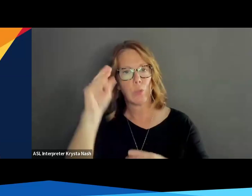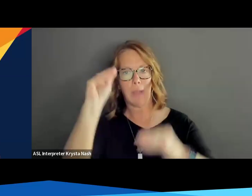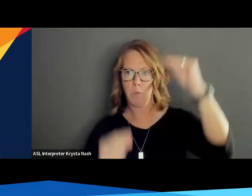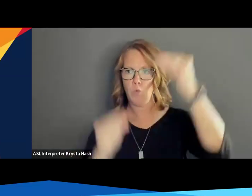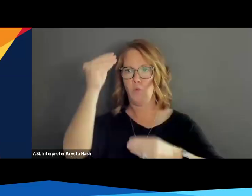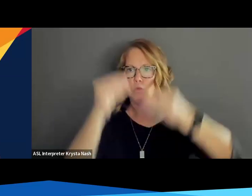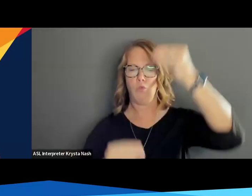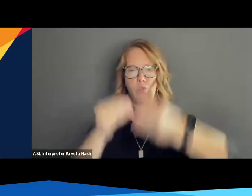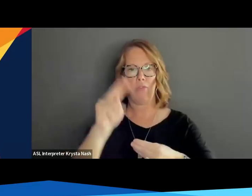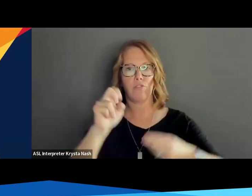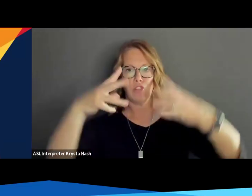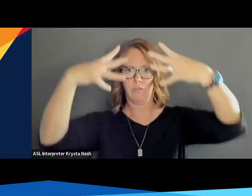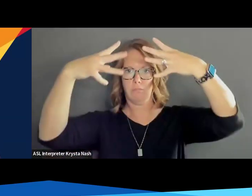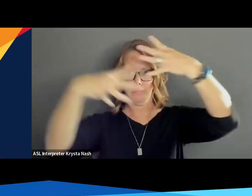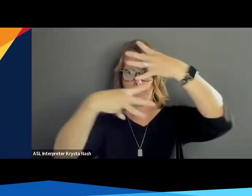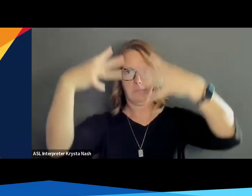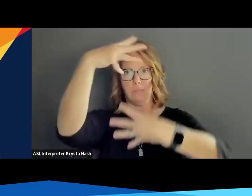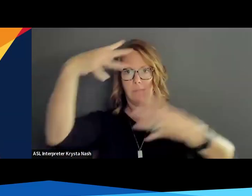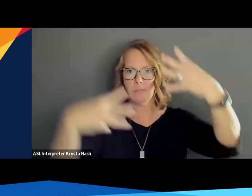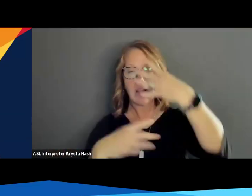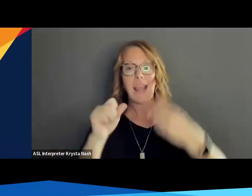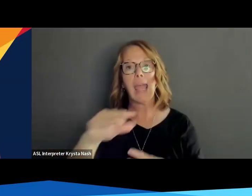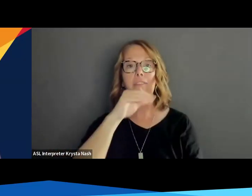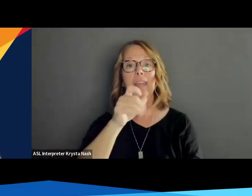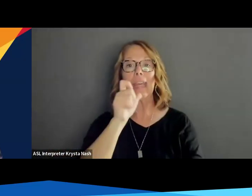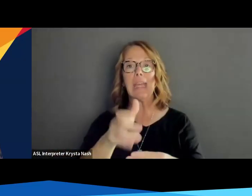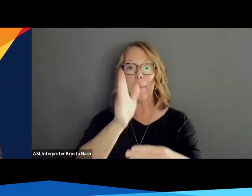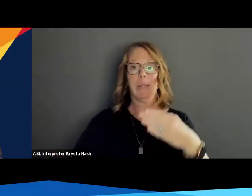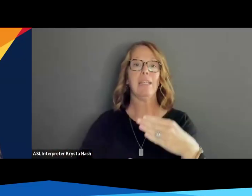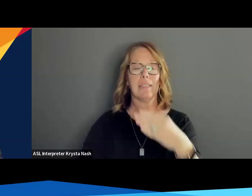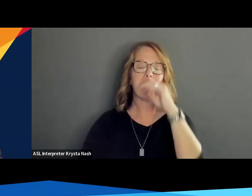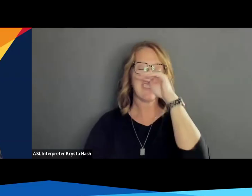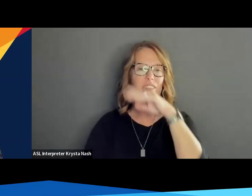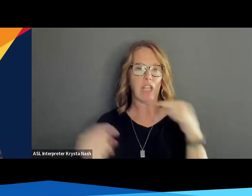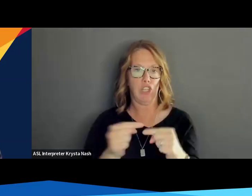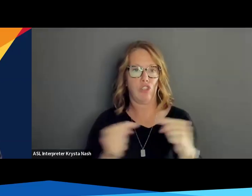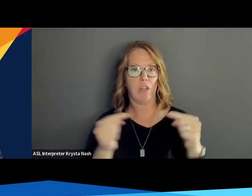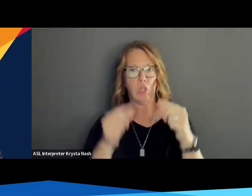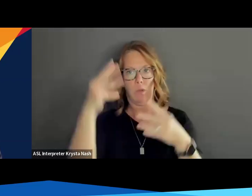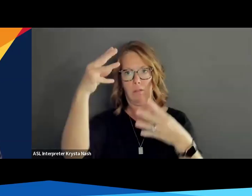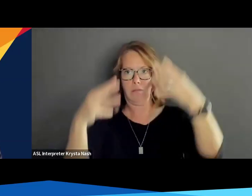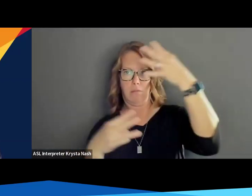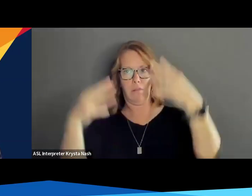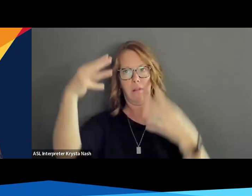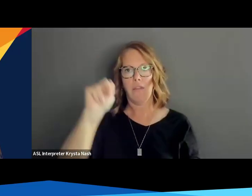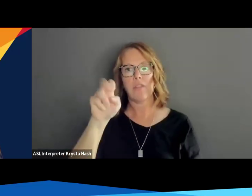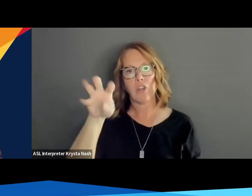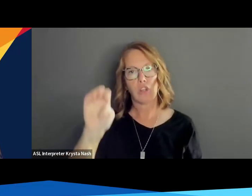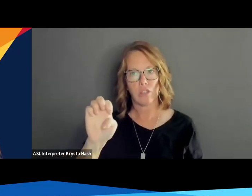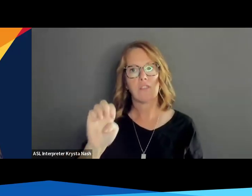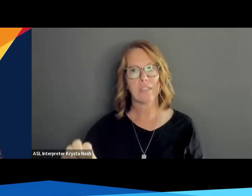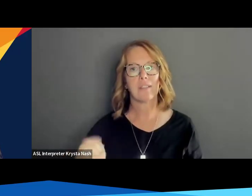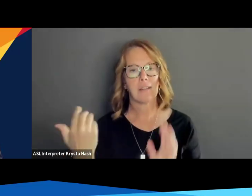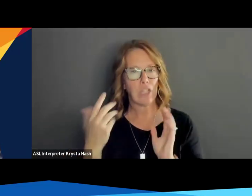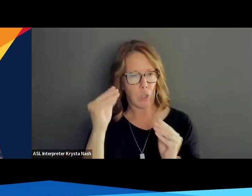around. Or if you have an incomplete injury, you can move some nerves around again in that cauda equina where the nerves come out of